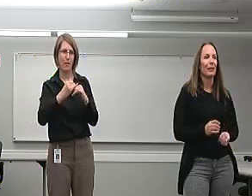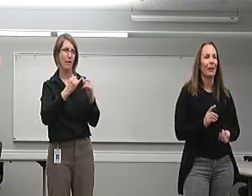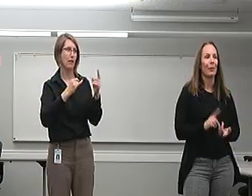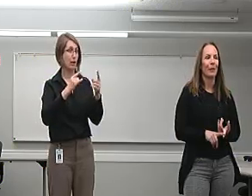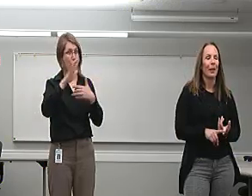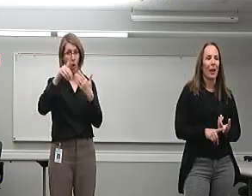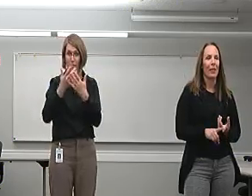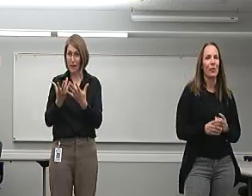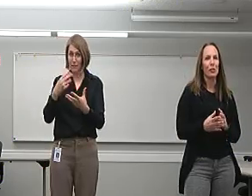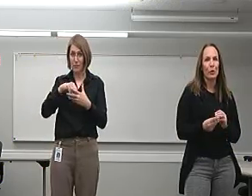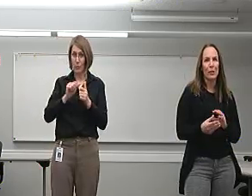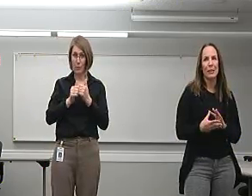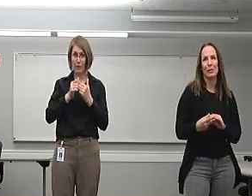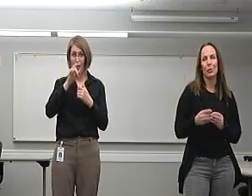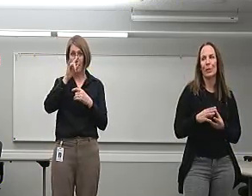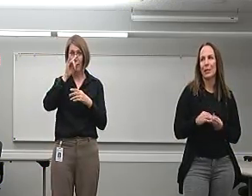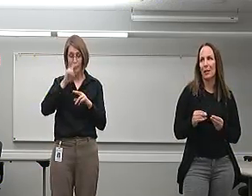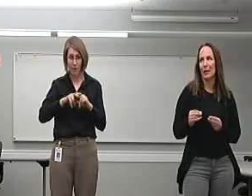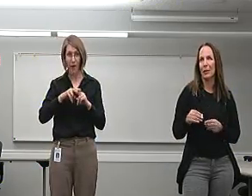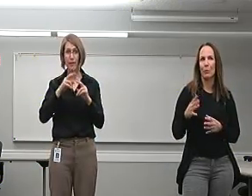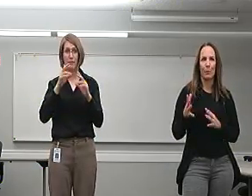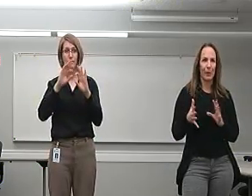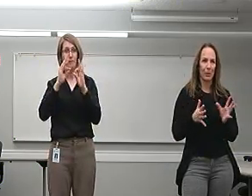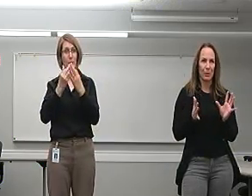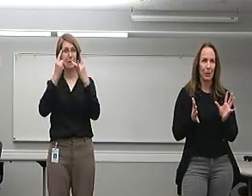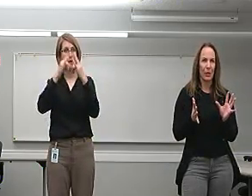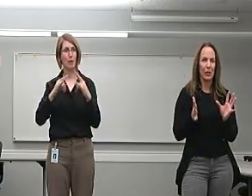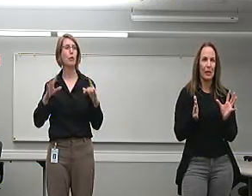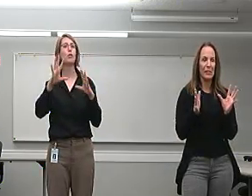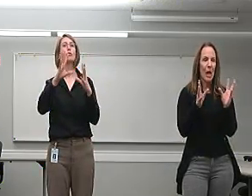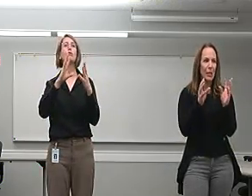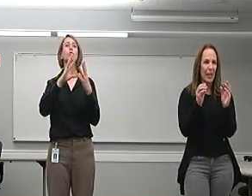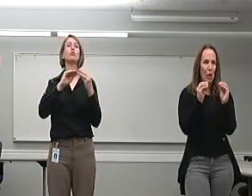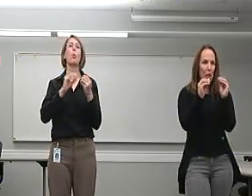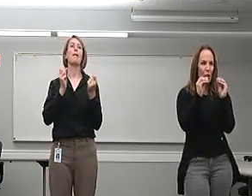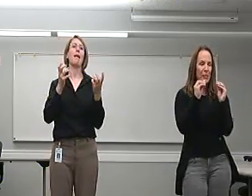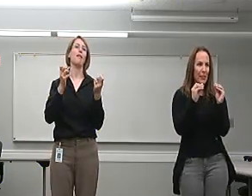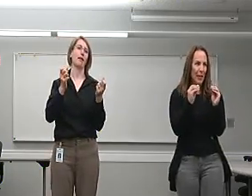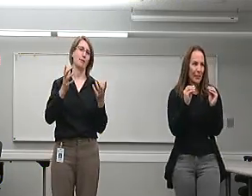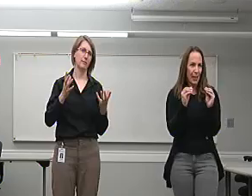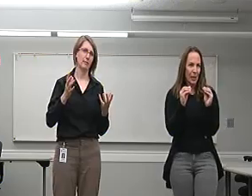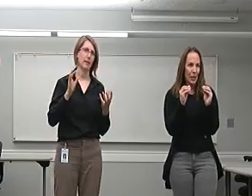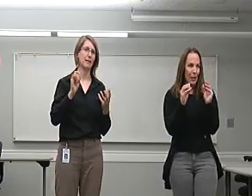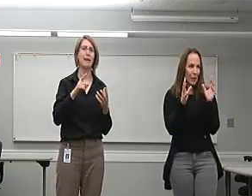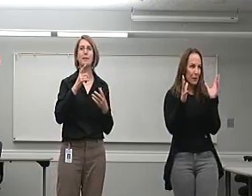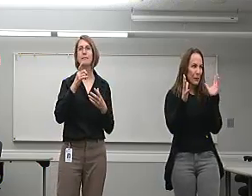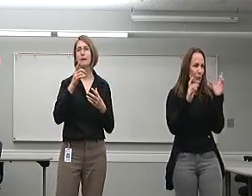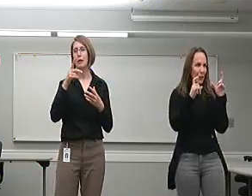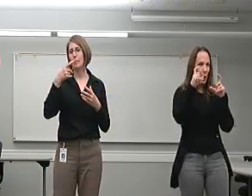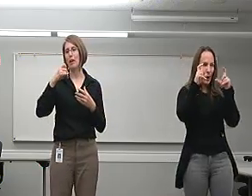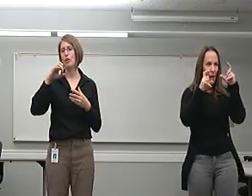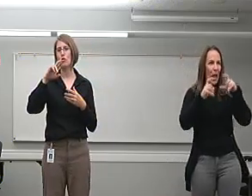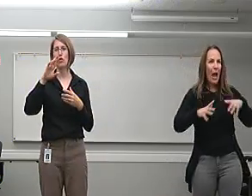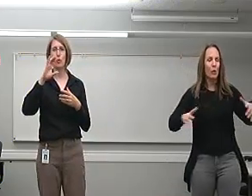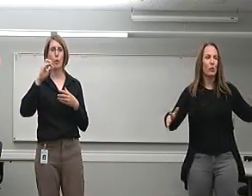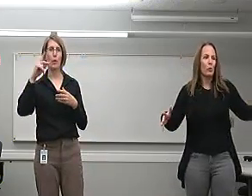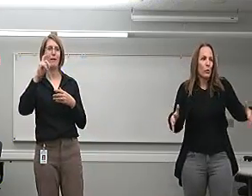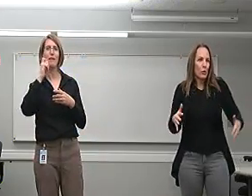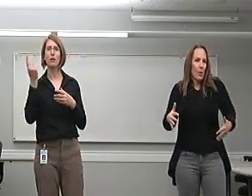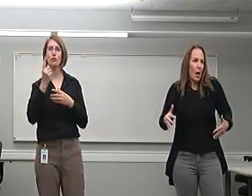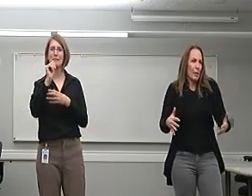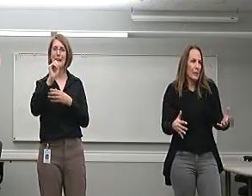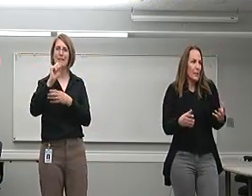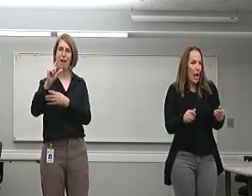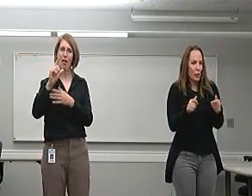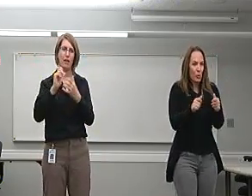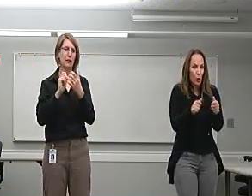then the storytelling, like with Peter Cook, it's not like just in ASL. He's literally going, how do you use your body? It's not just